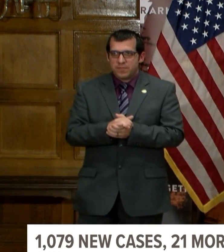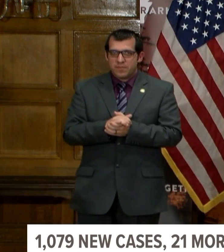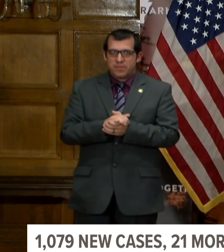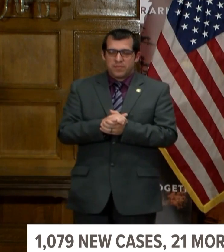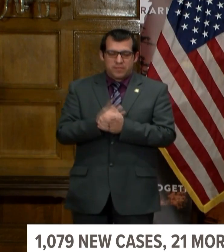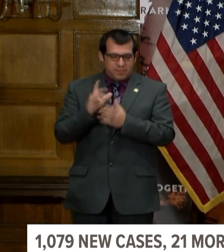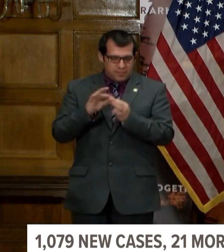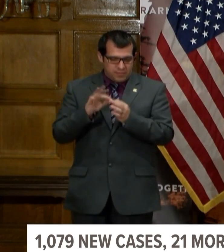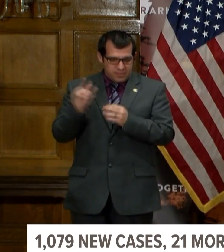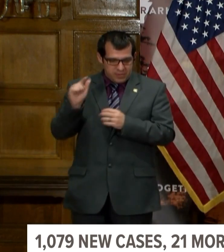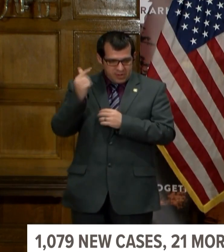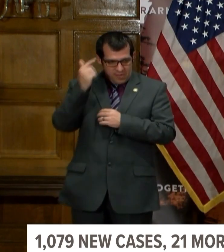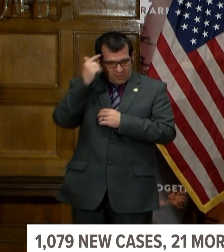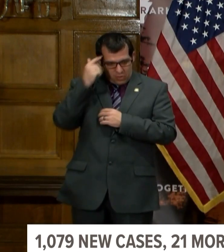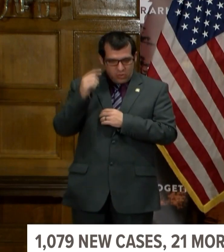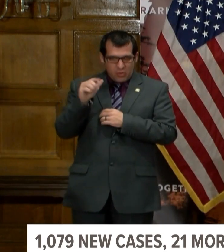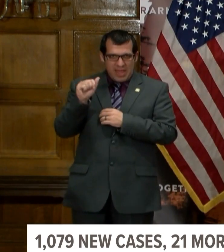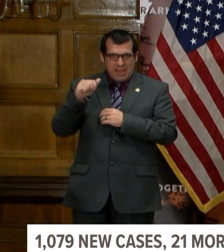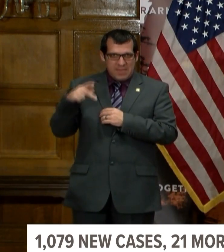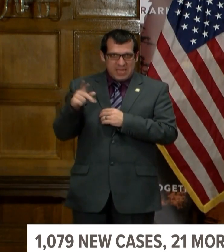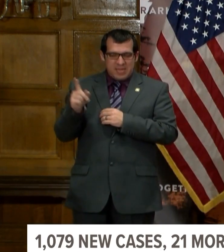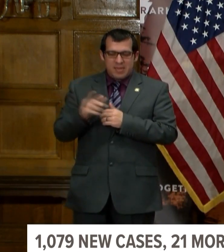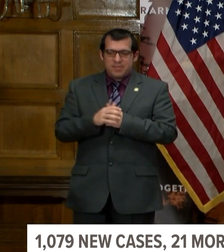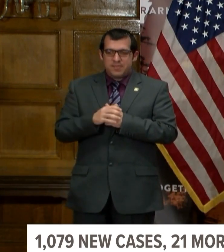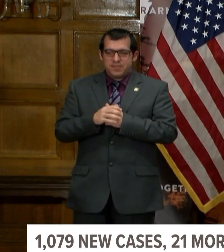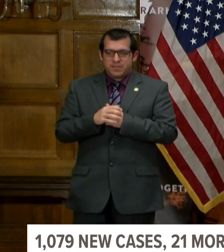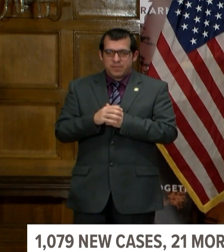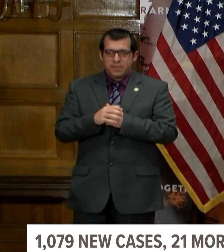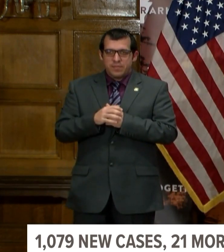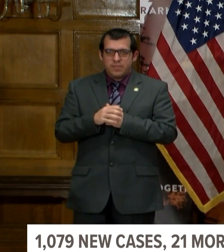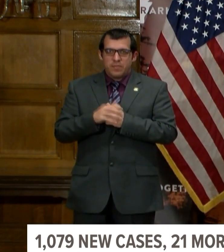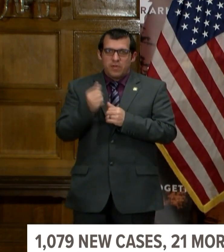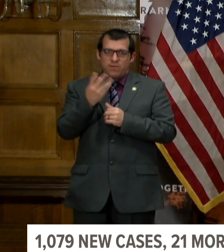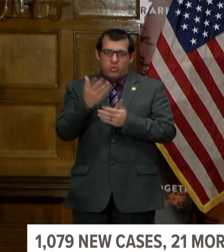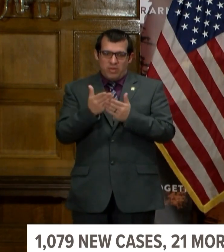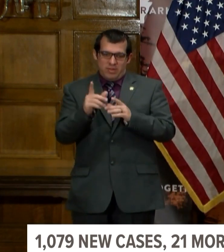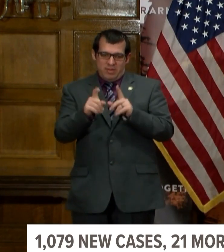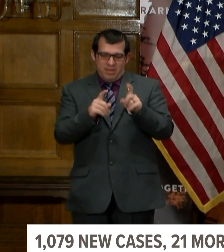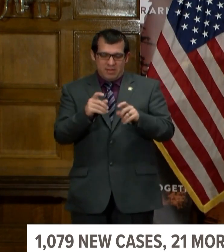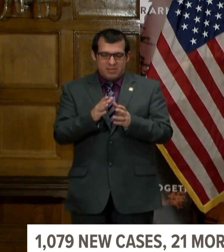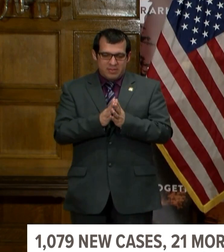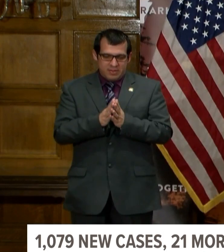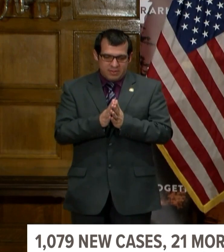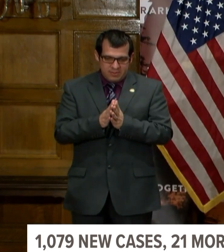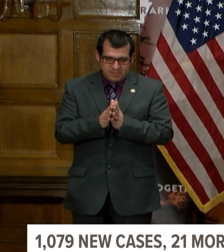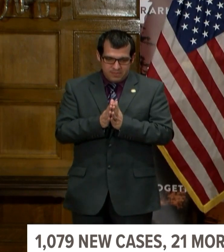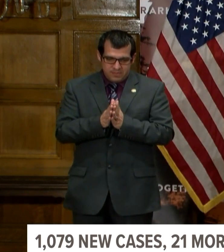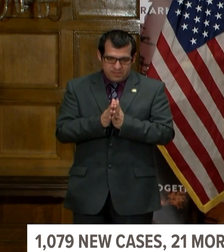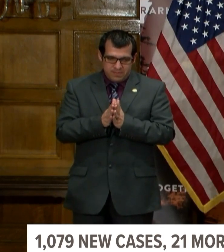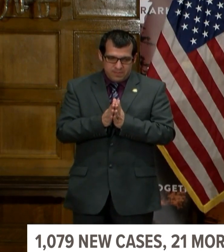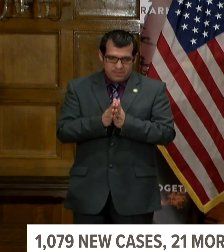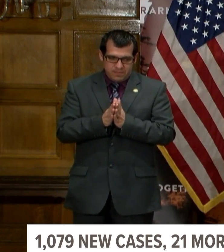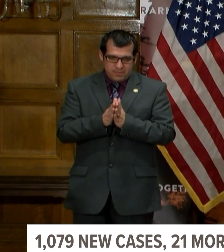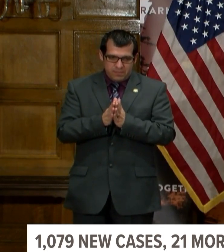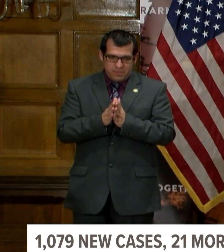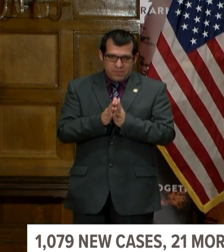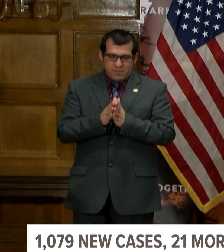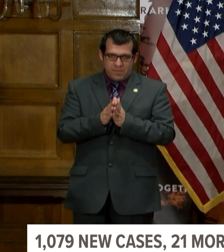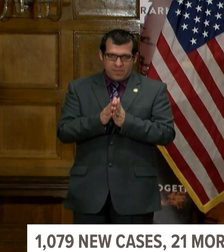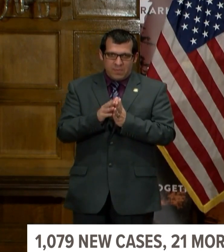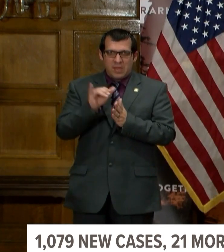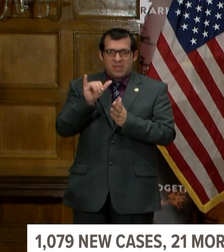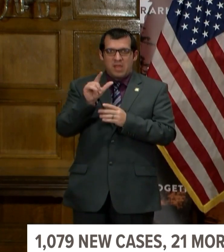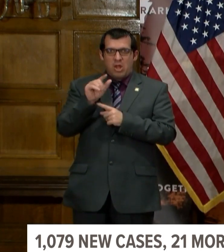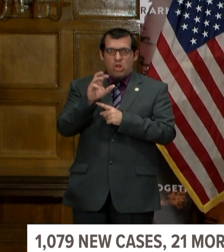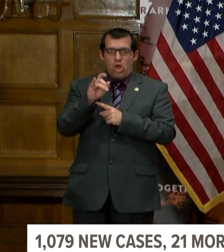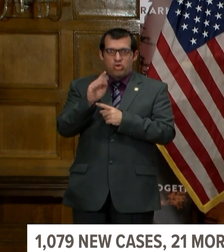Governor, this is Andrew with AP. Want to ask you a couple things. The lawsuit that was filed